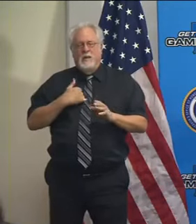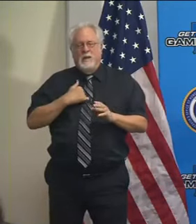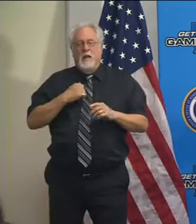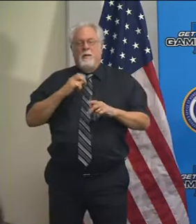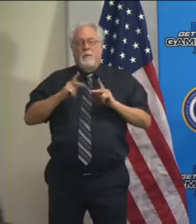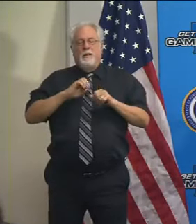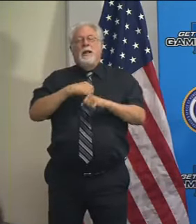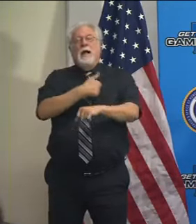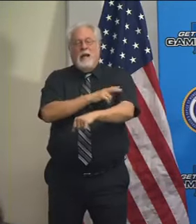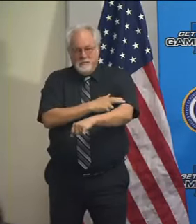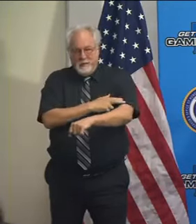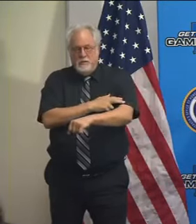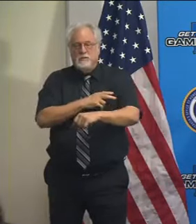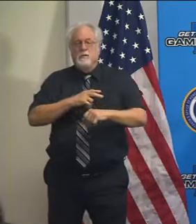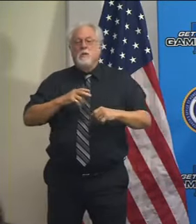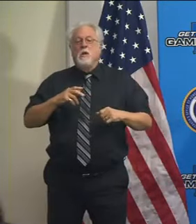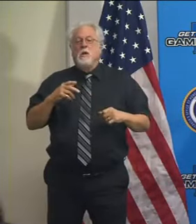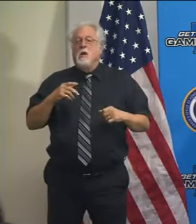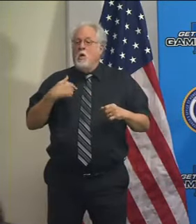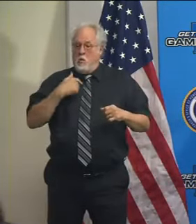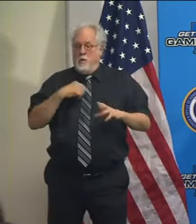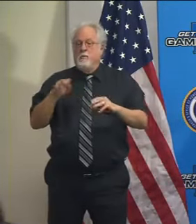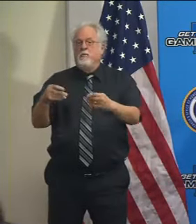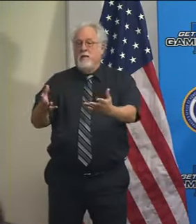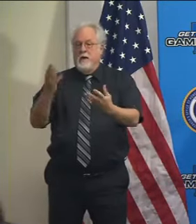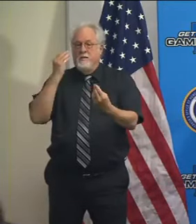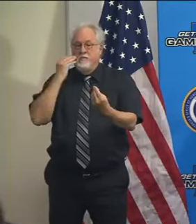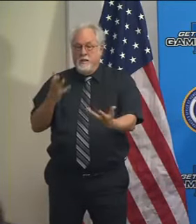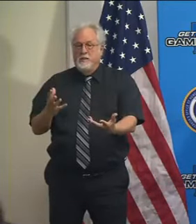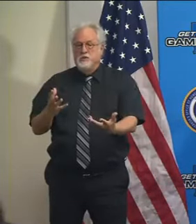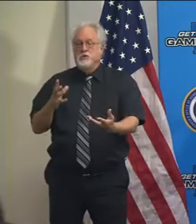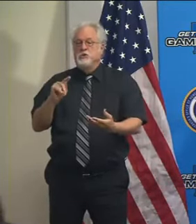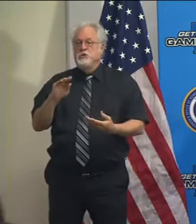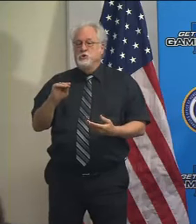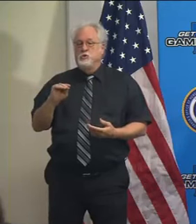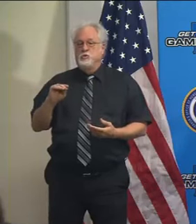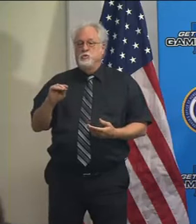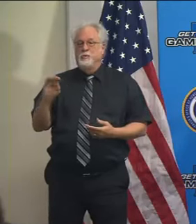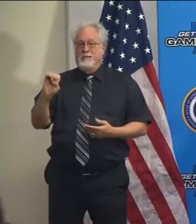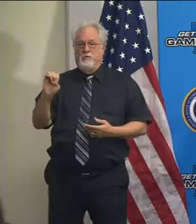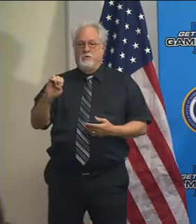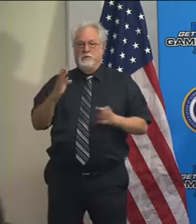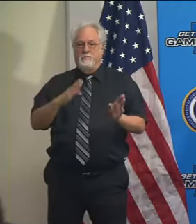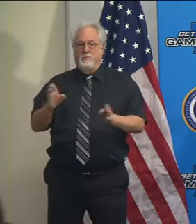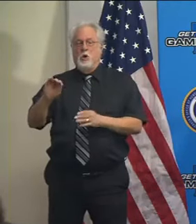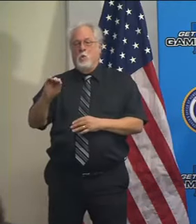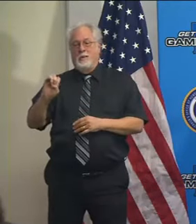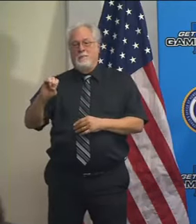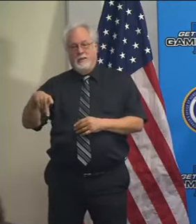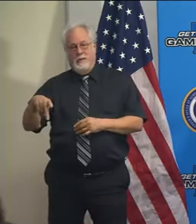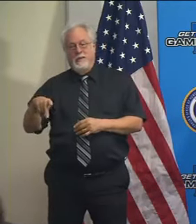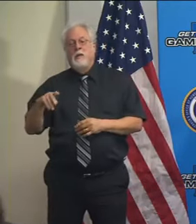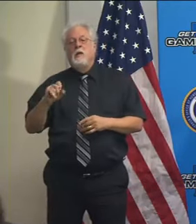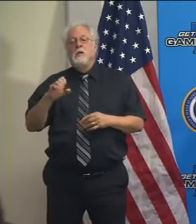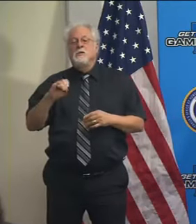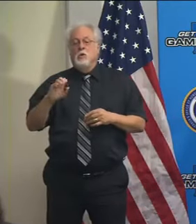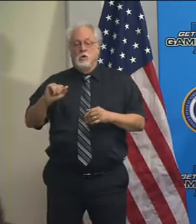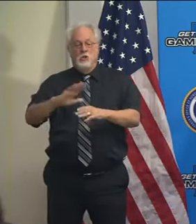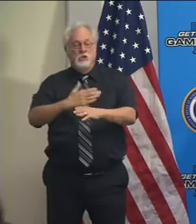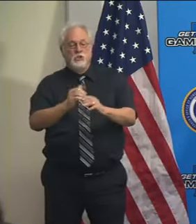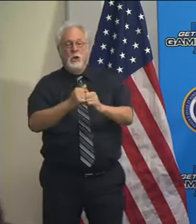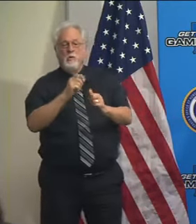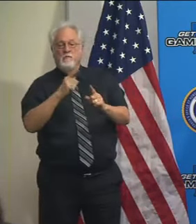folks in our hospitals and so forth, we were providing information to offices of emergency preparedness that they could share with